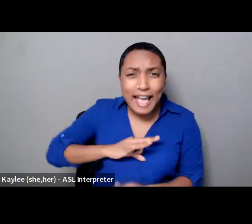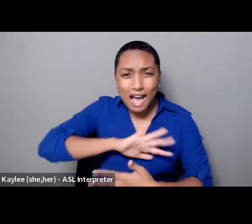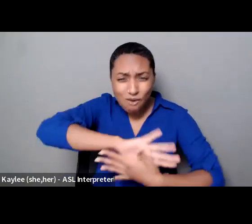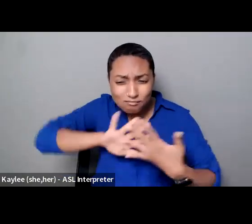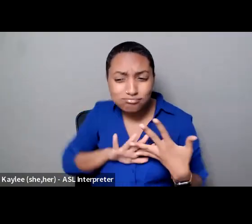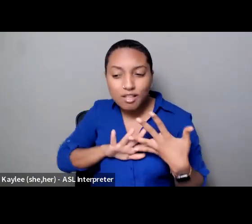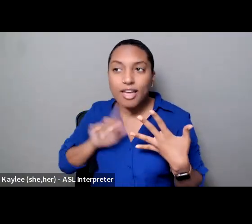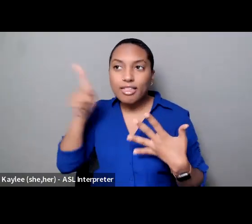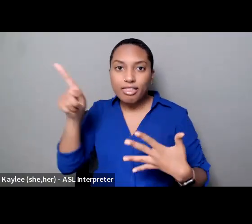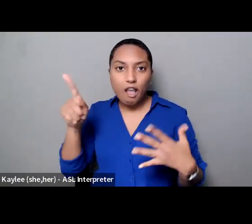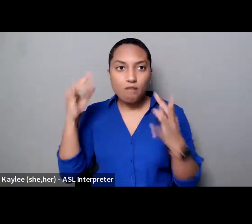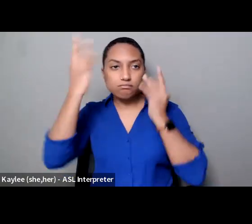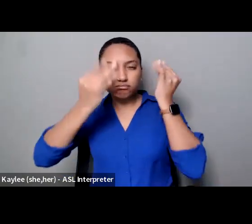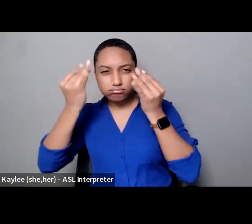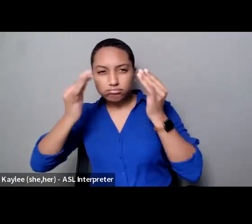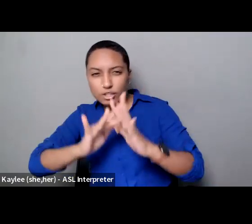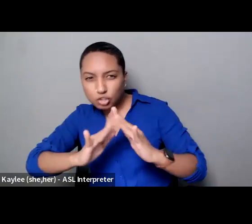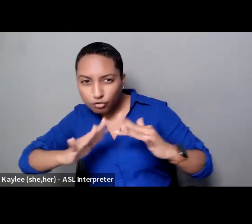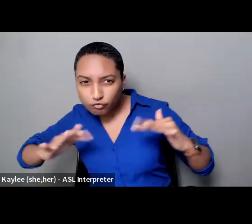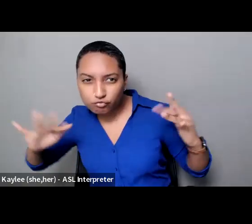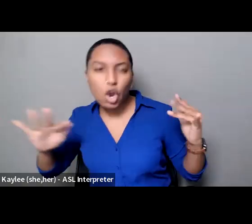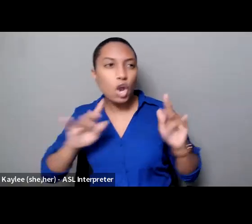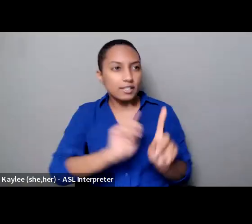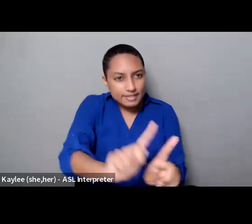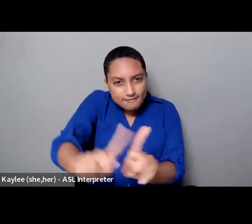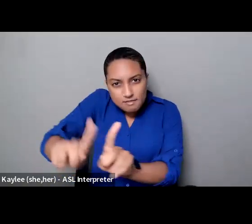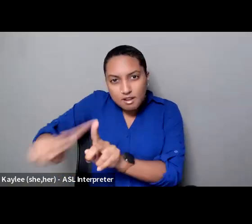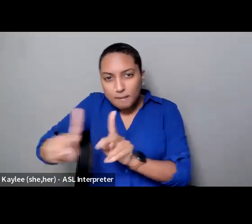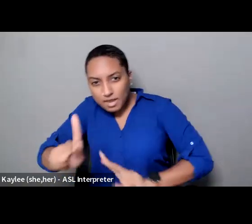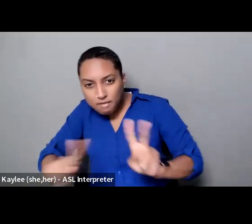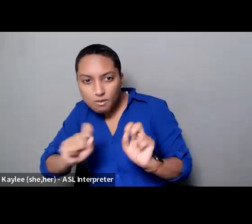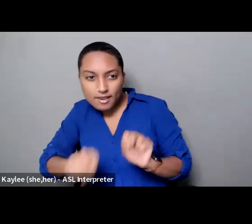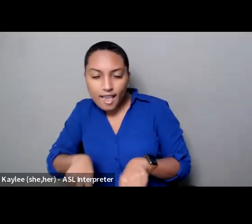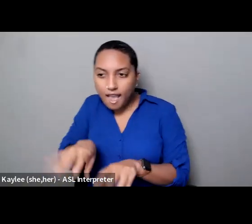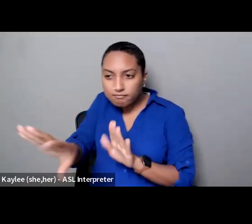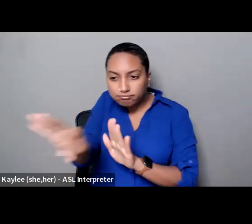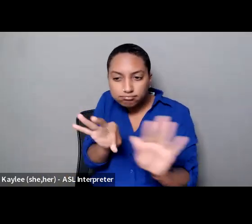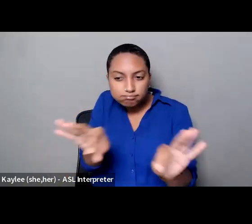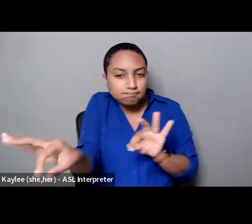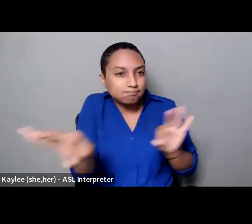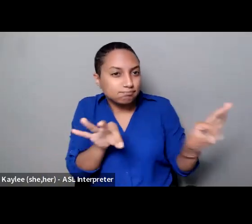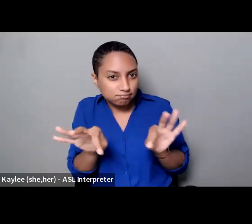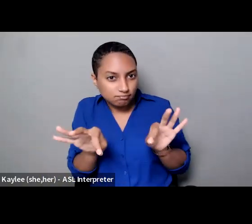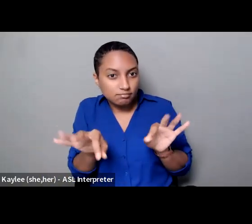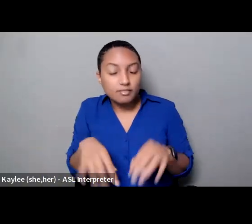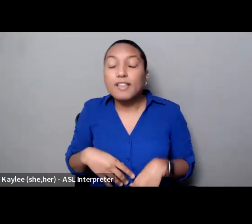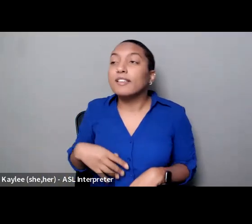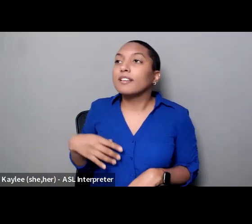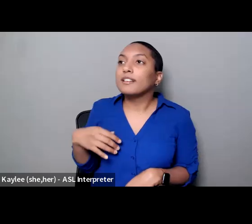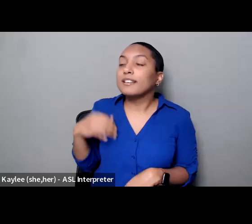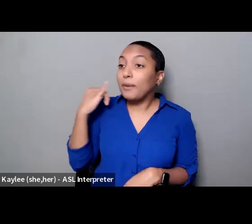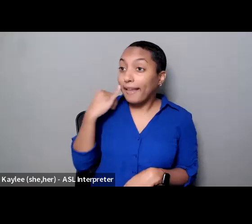a diverse group of individuals for candidates for the board or candidates for leadership. And if there's training going on